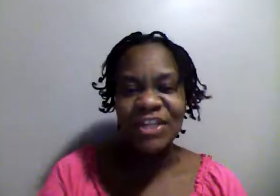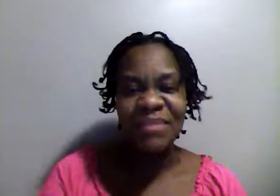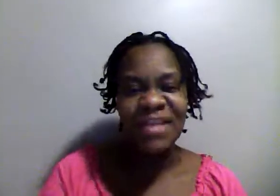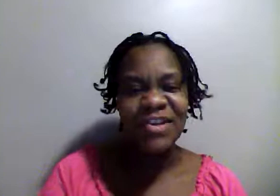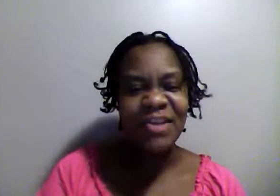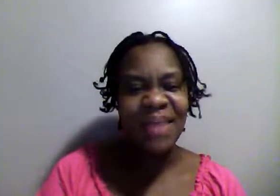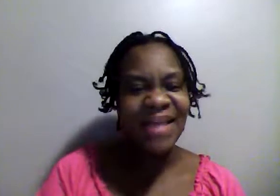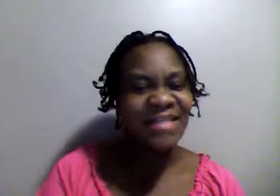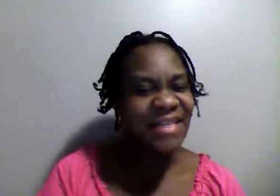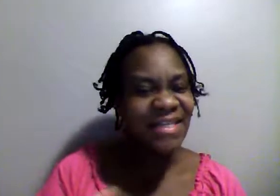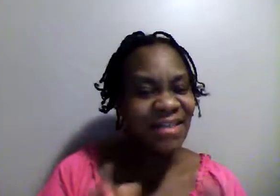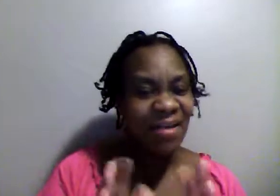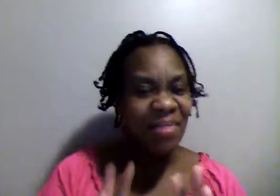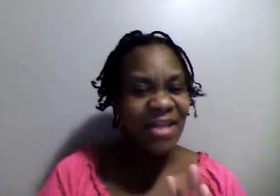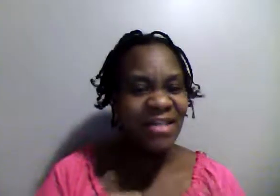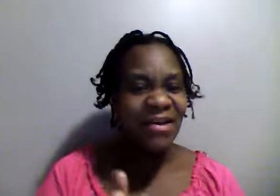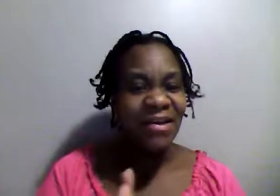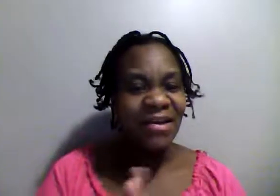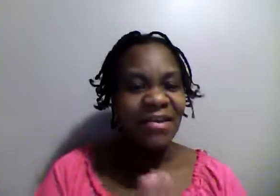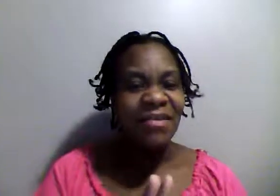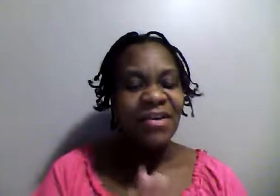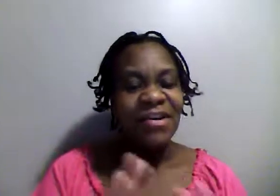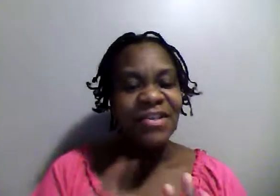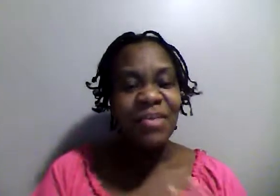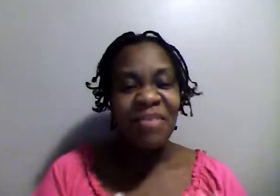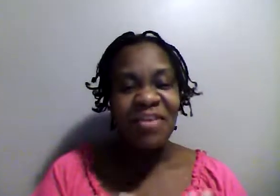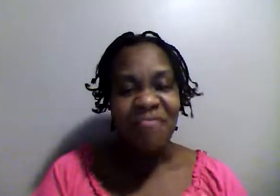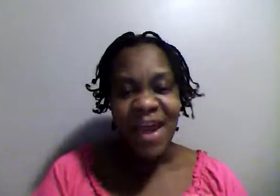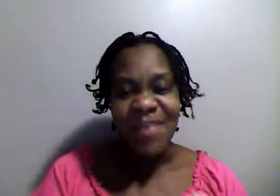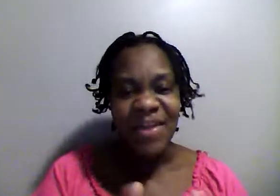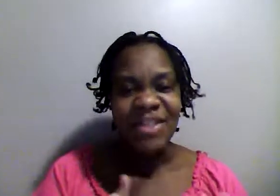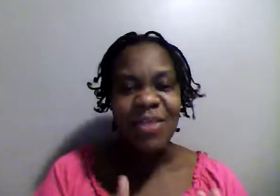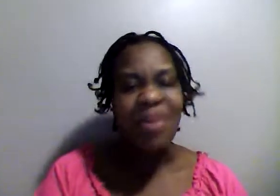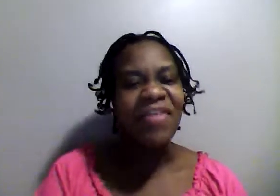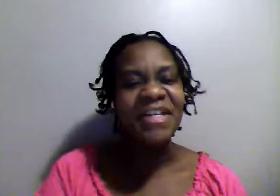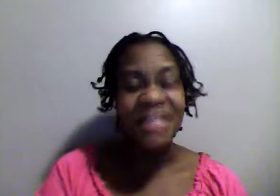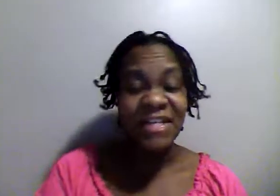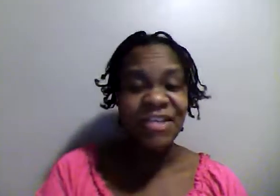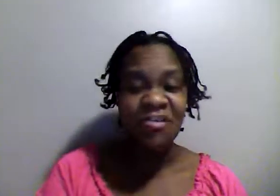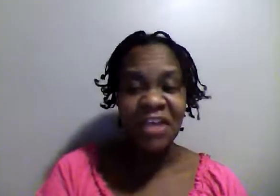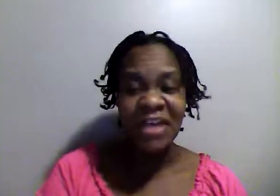tomato, you might see it a bit, some of it ripe and some of it is green.